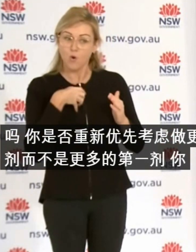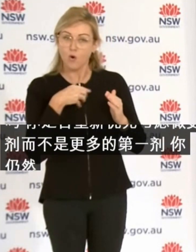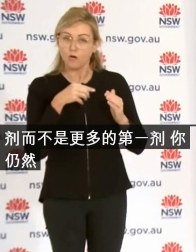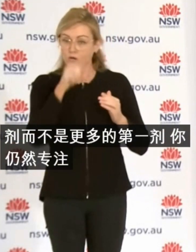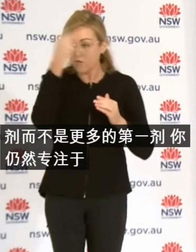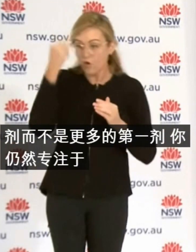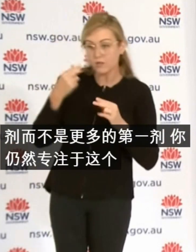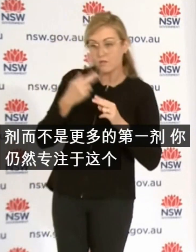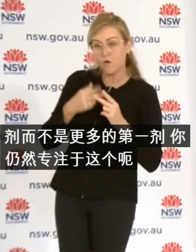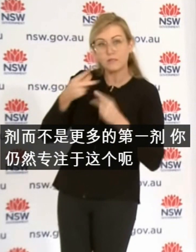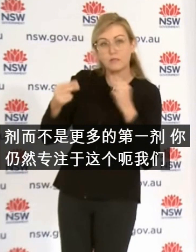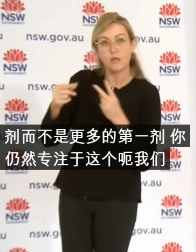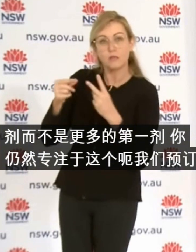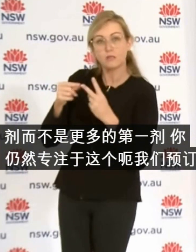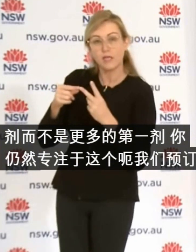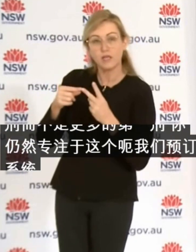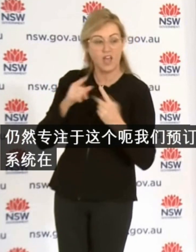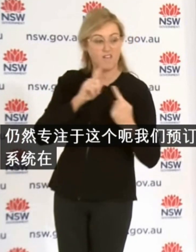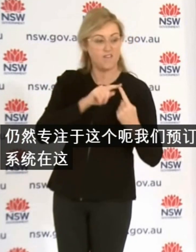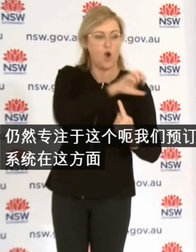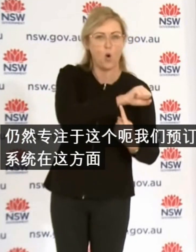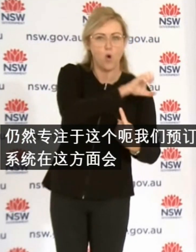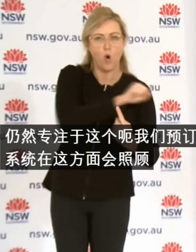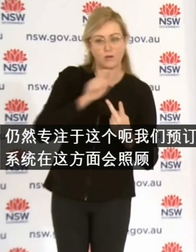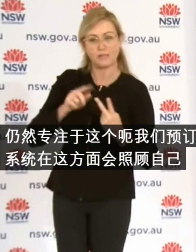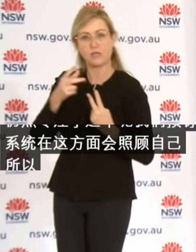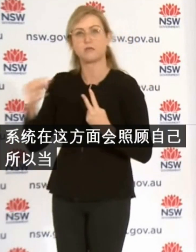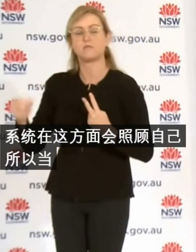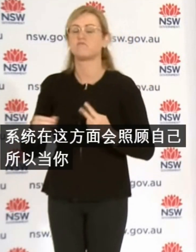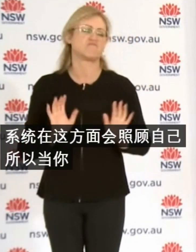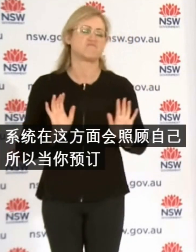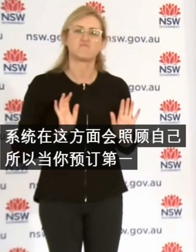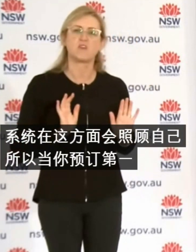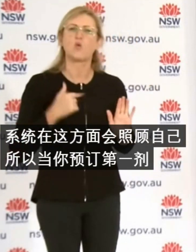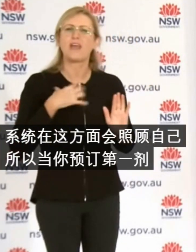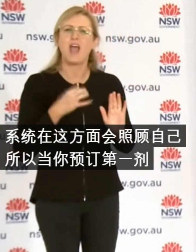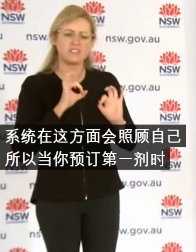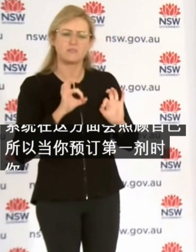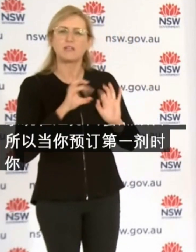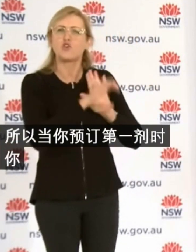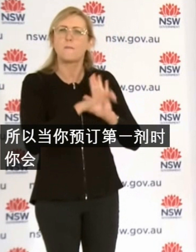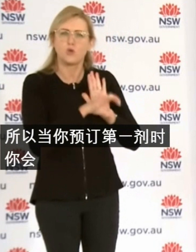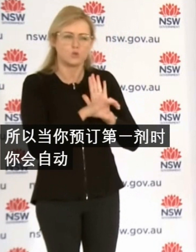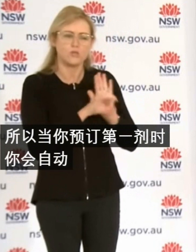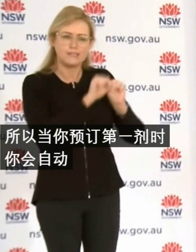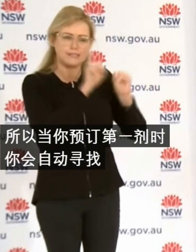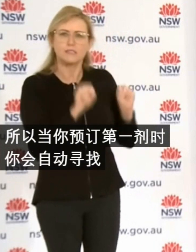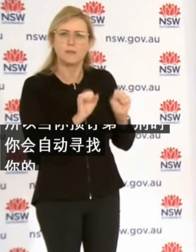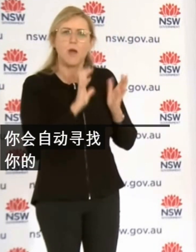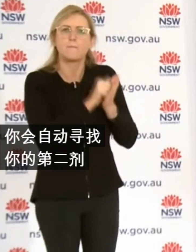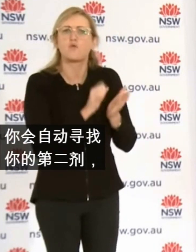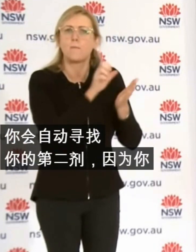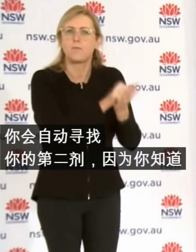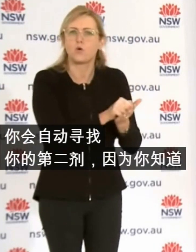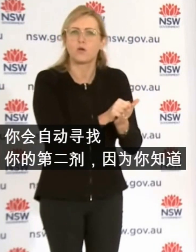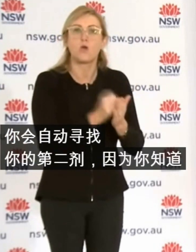doses, or are you still focusing on first doses? The booking system takes care of itself in that respect. So when you make your first dose booking, you automatically book for your